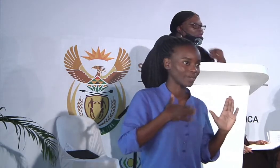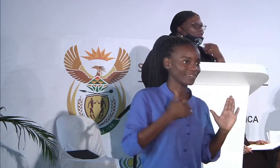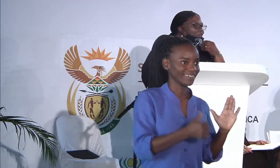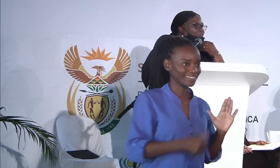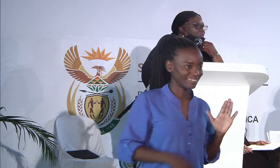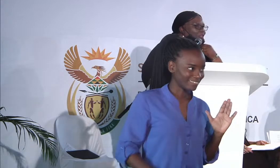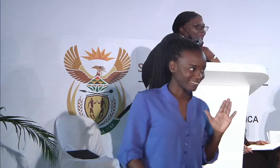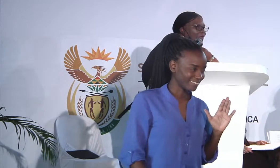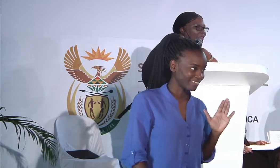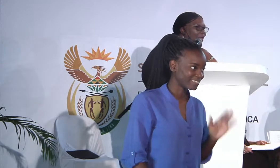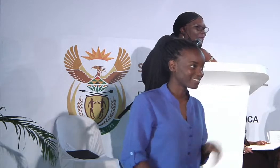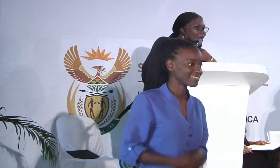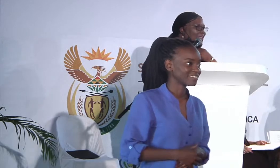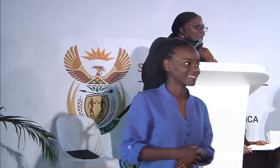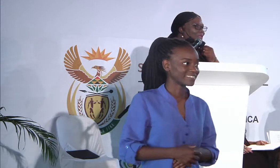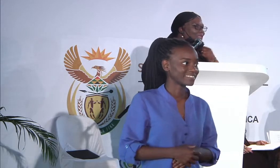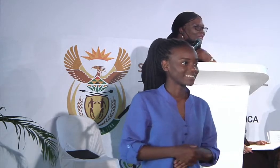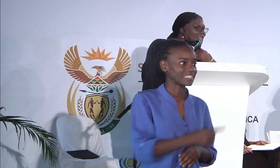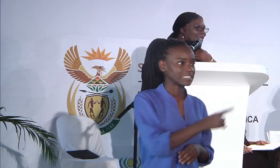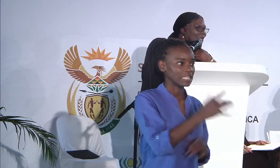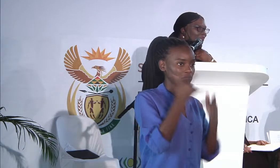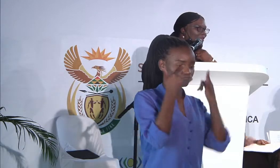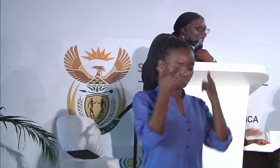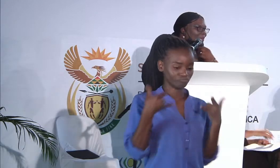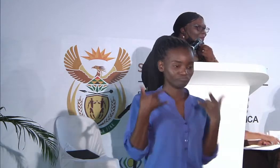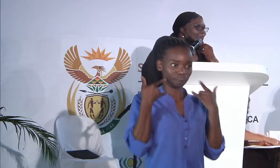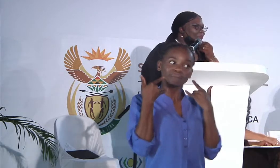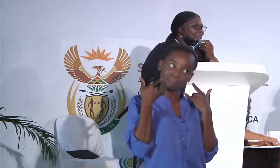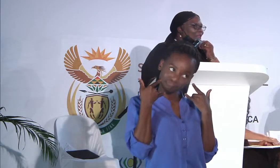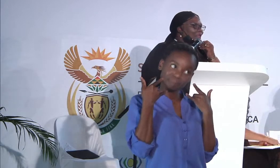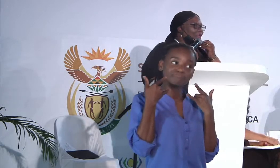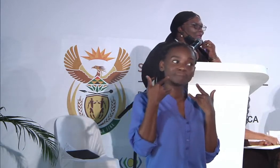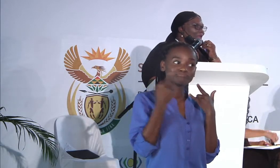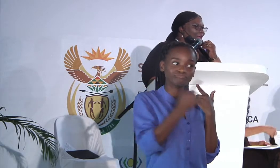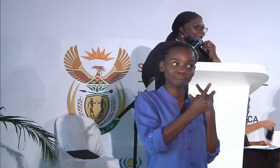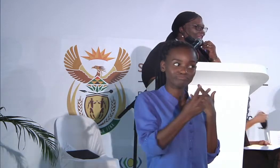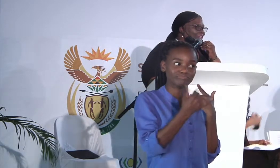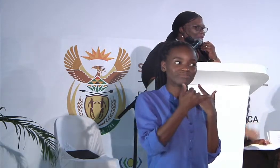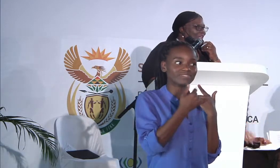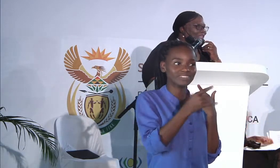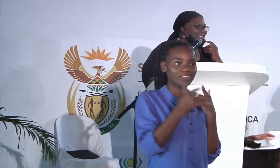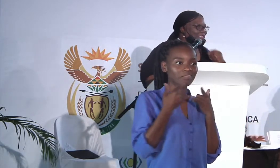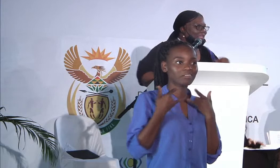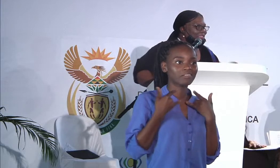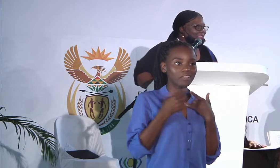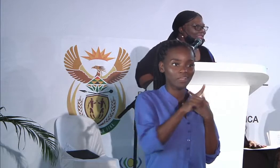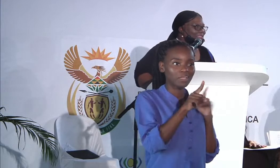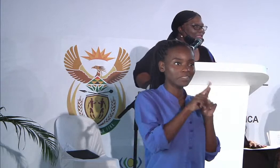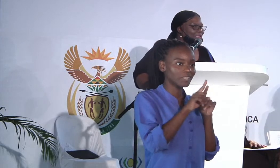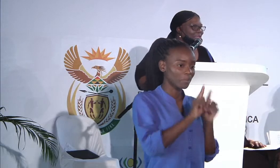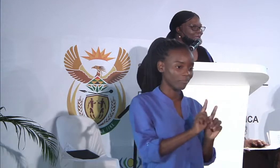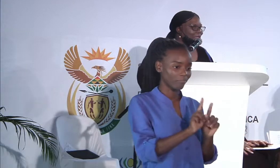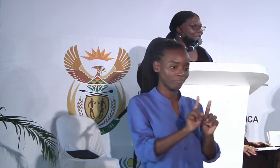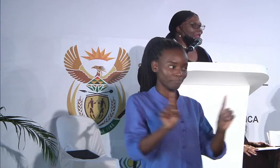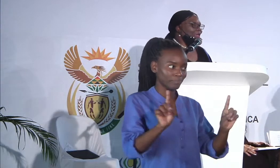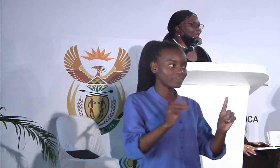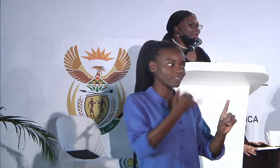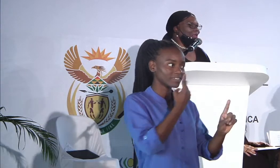who have put down their masks, but they still have them, and the social distancing is still